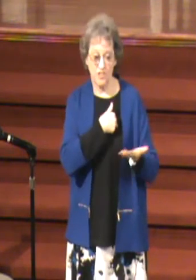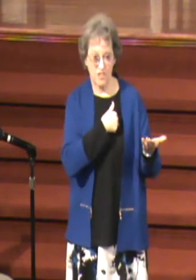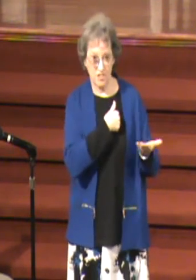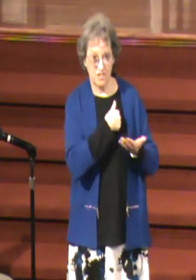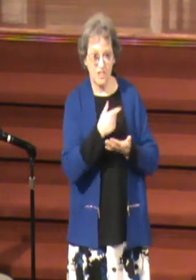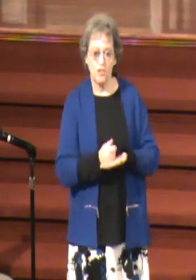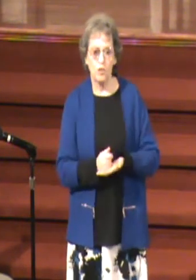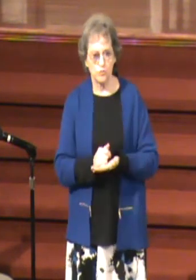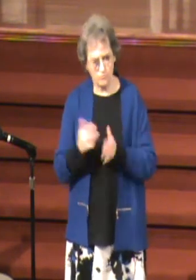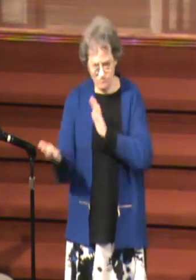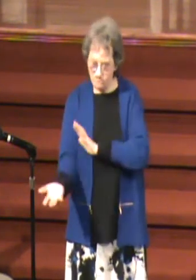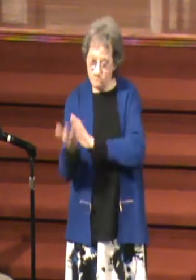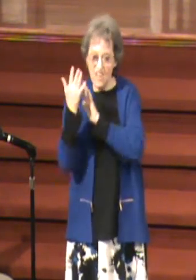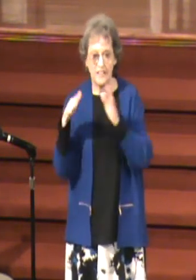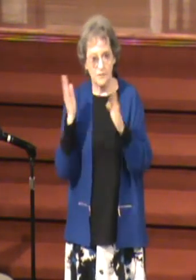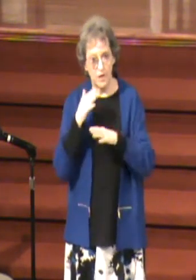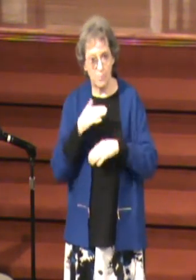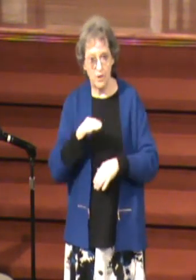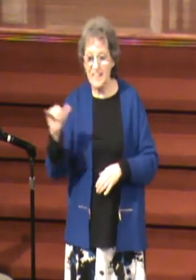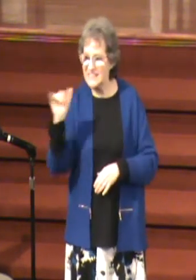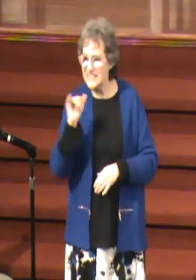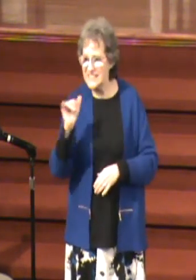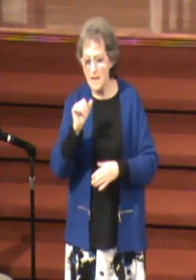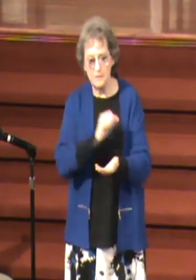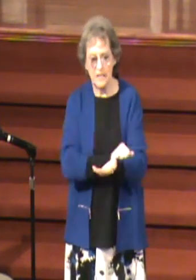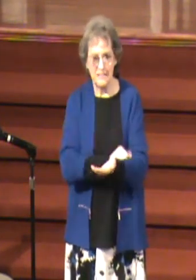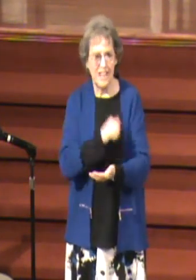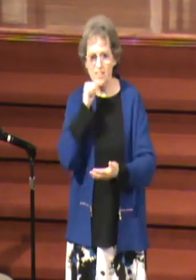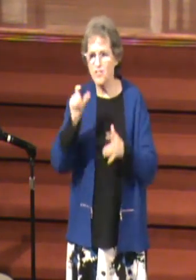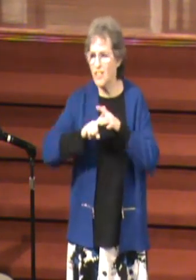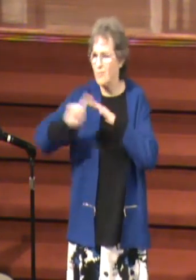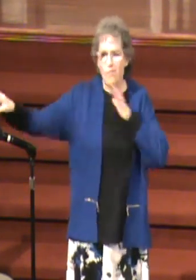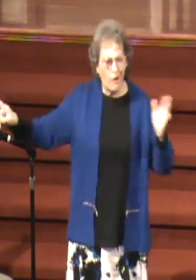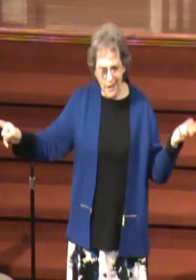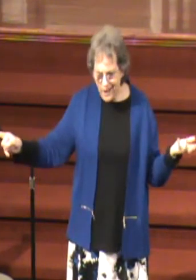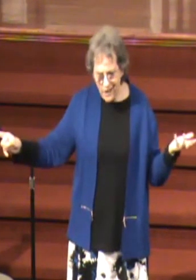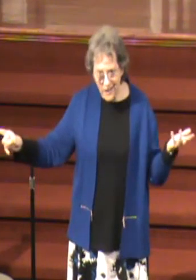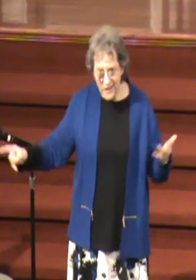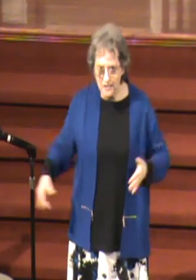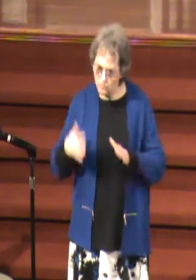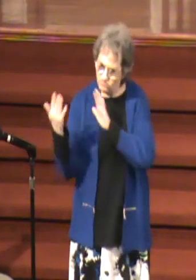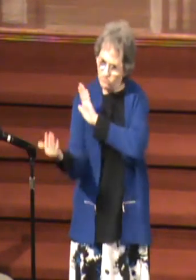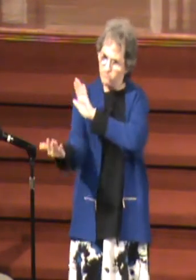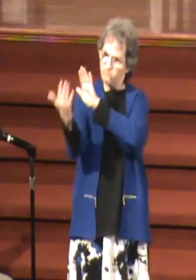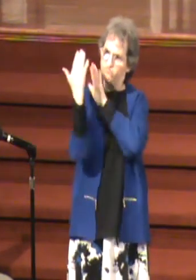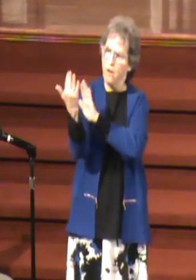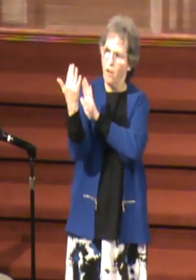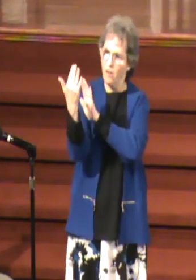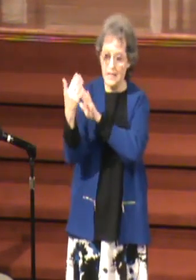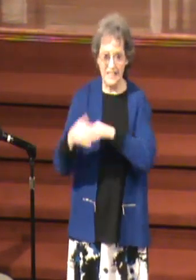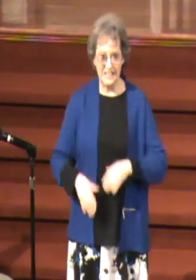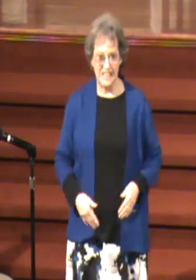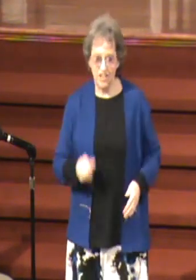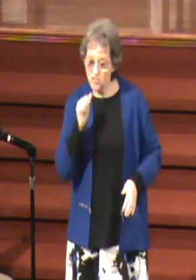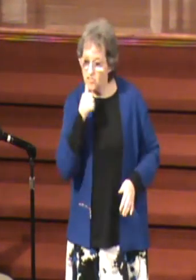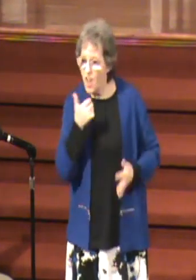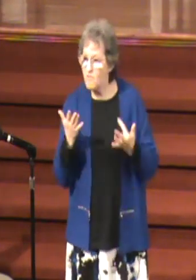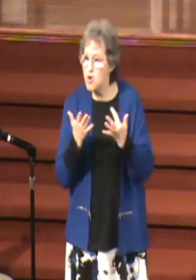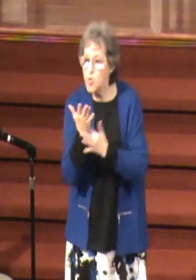just as she did. She didn't run away from her trials. She faced them. She went through her trials because